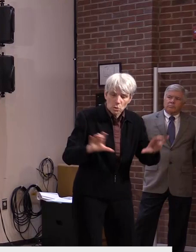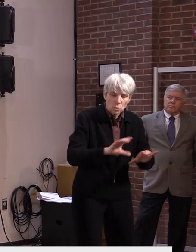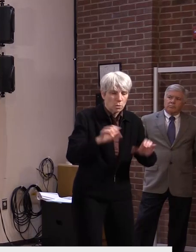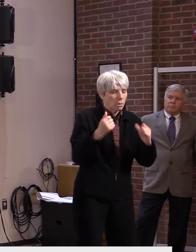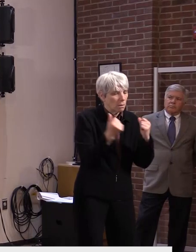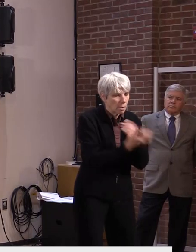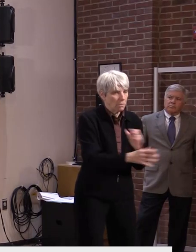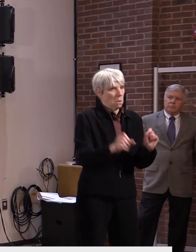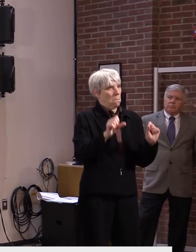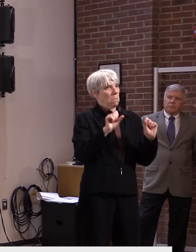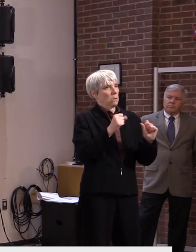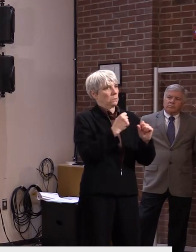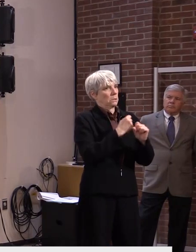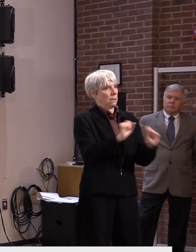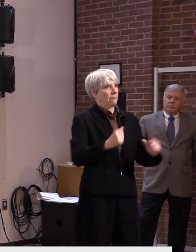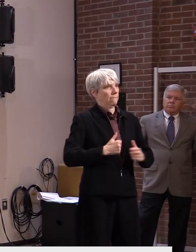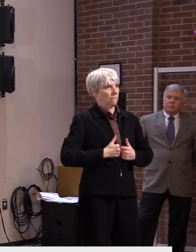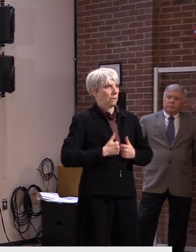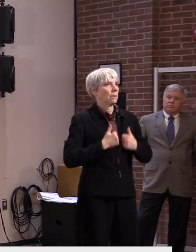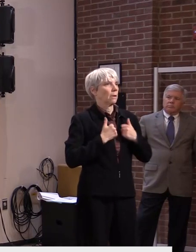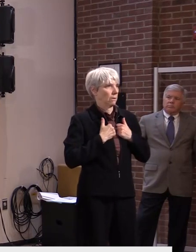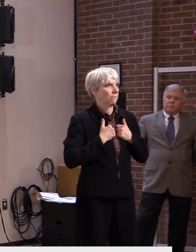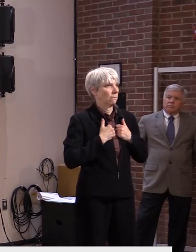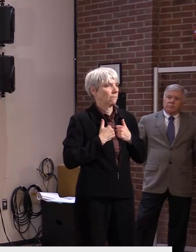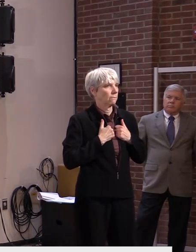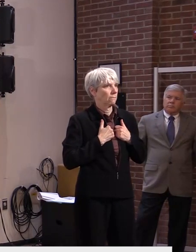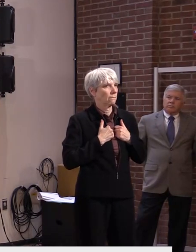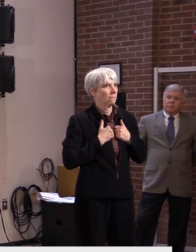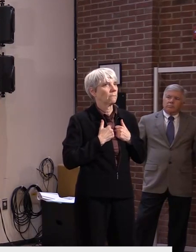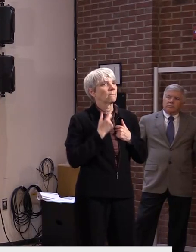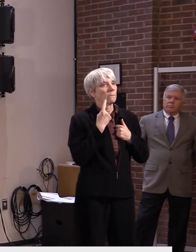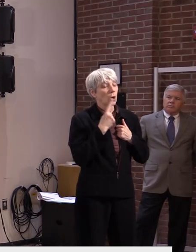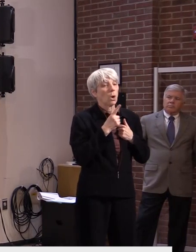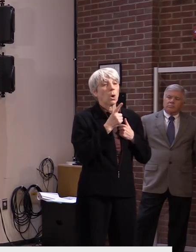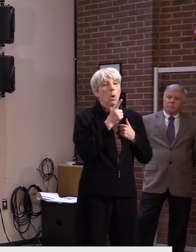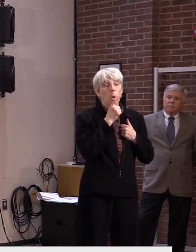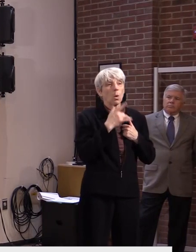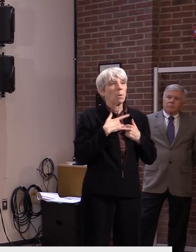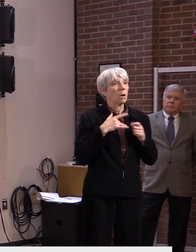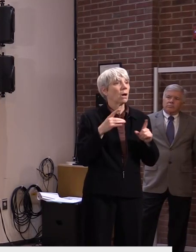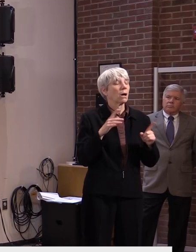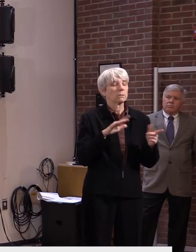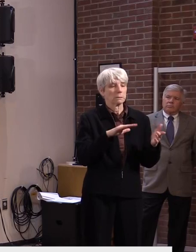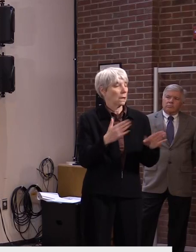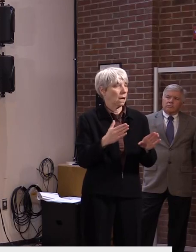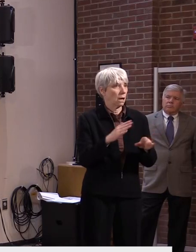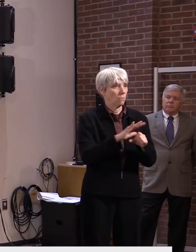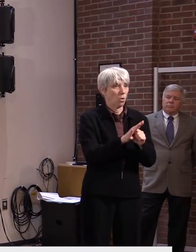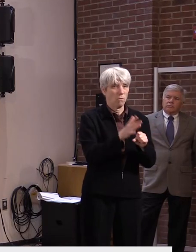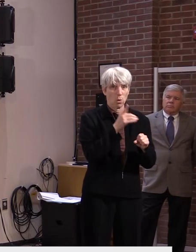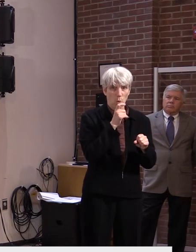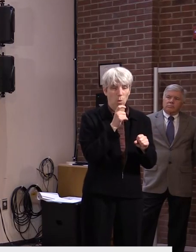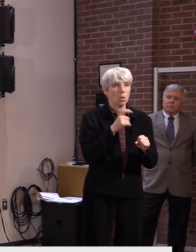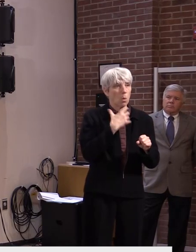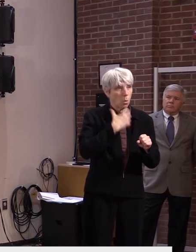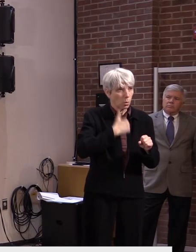But it does seem to affect the elderly, the more compromised, as has been from the